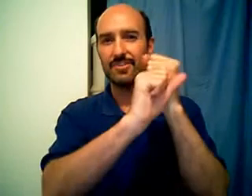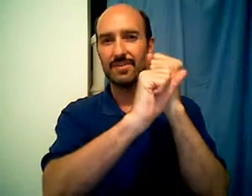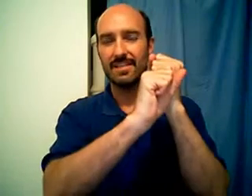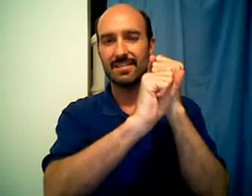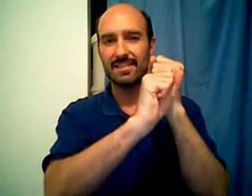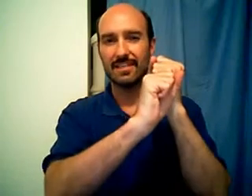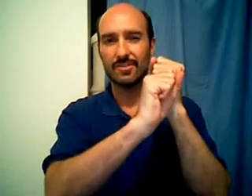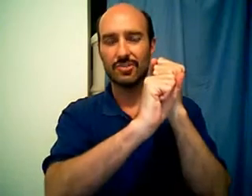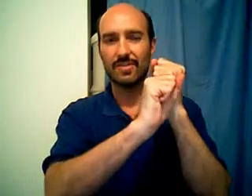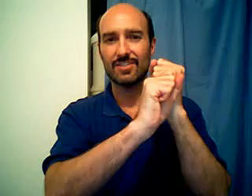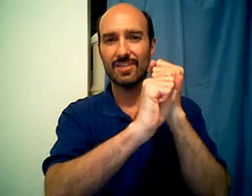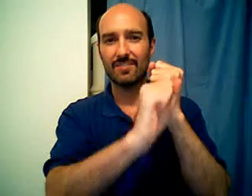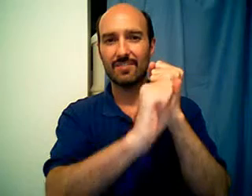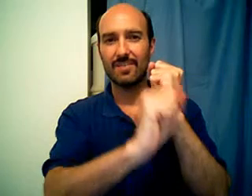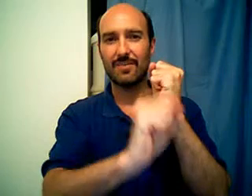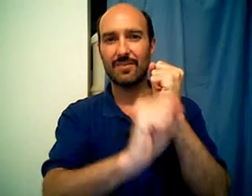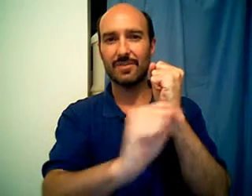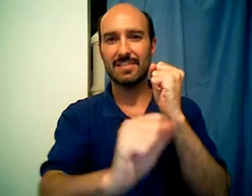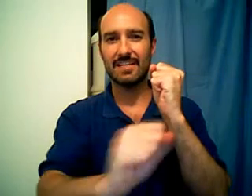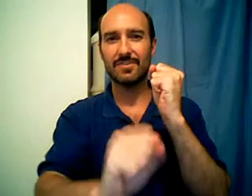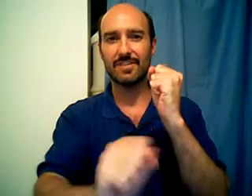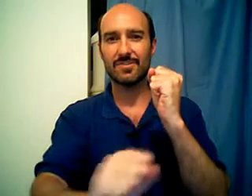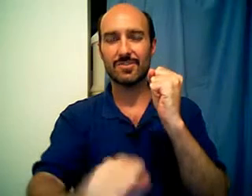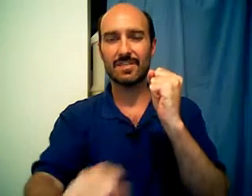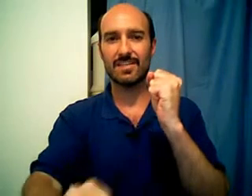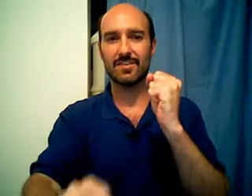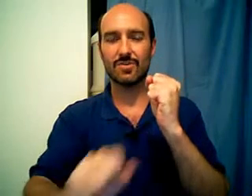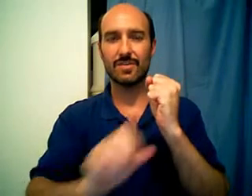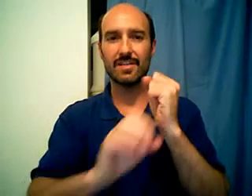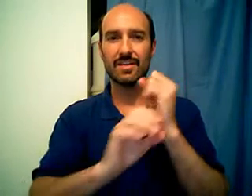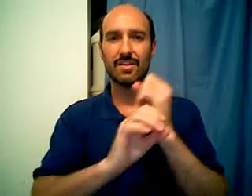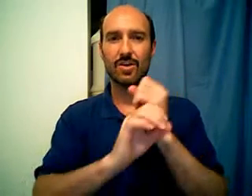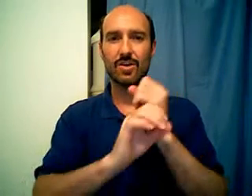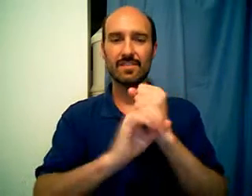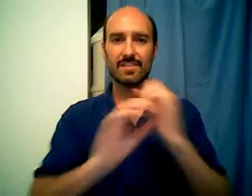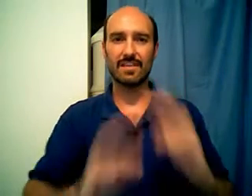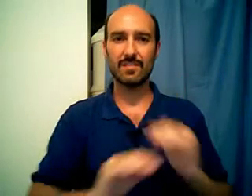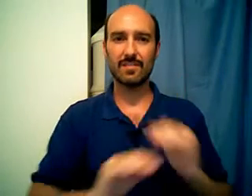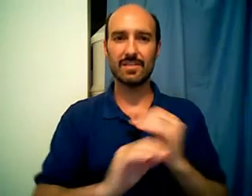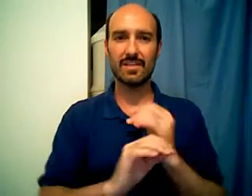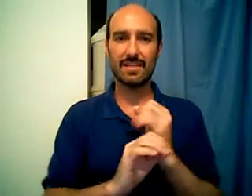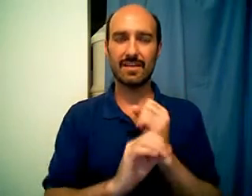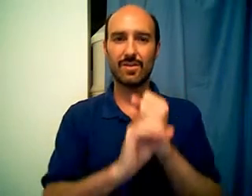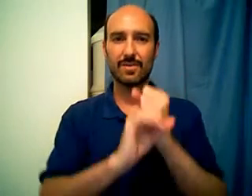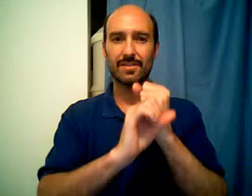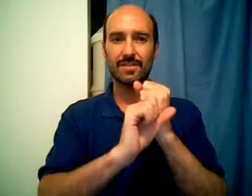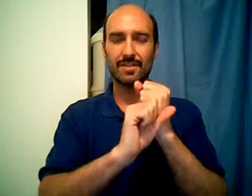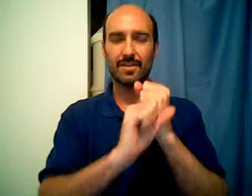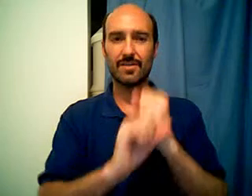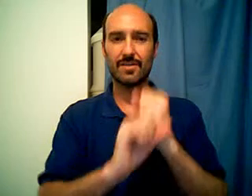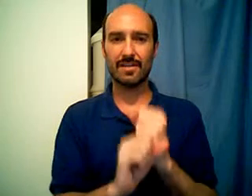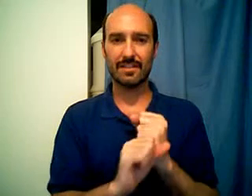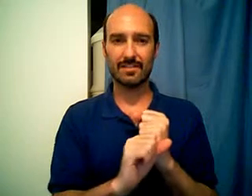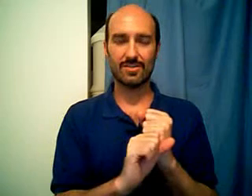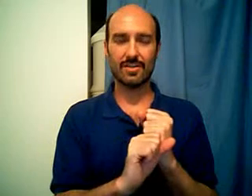Exaggerate. It's like you're stretching something out. When you exaggerate, you stretch out a story. All of these signs can be done down lower, around, like starting at